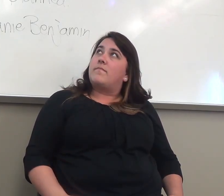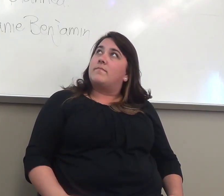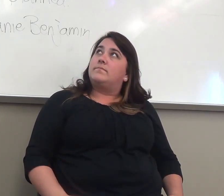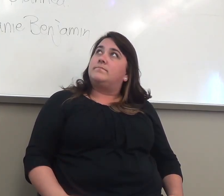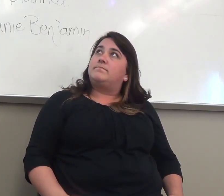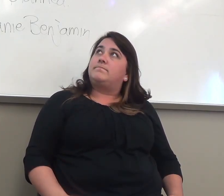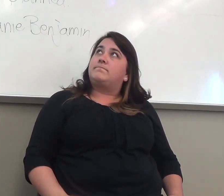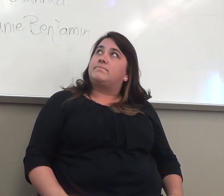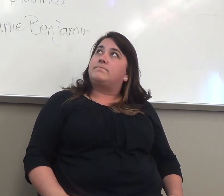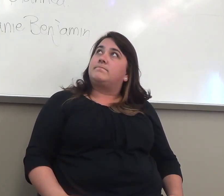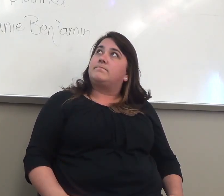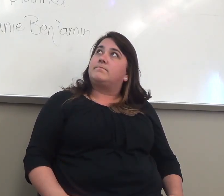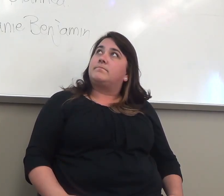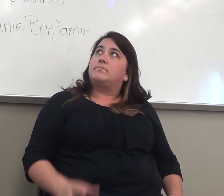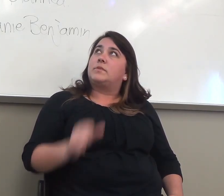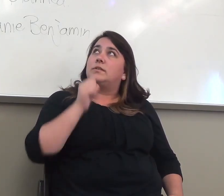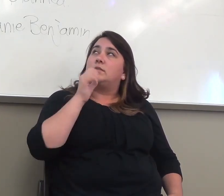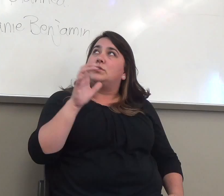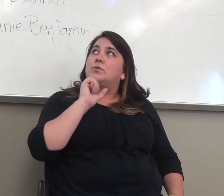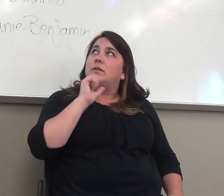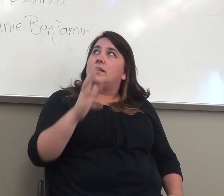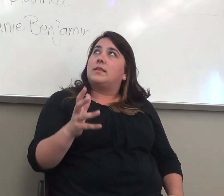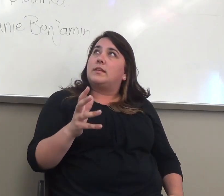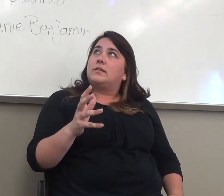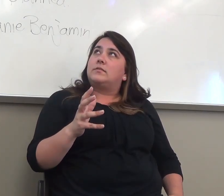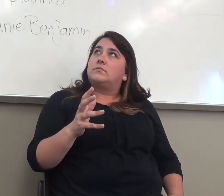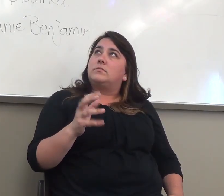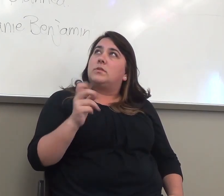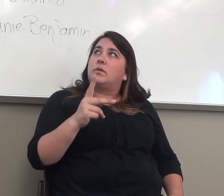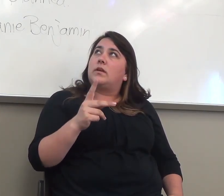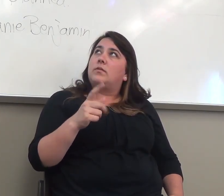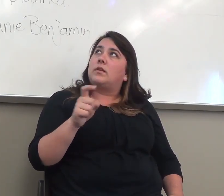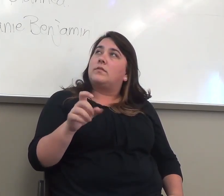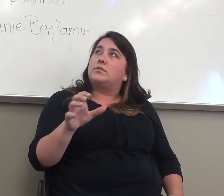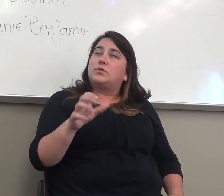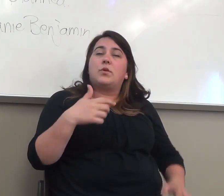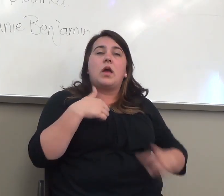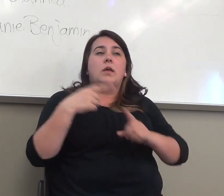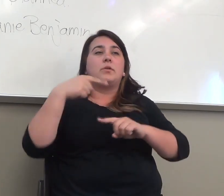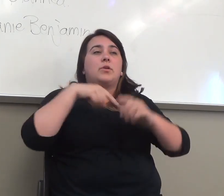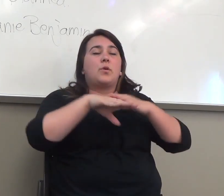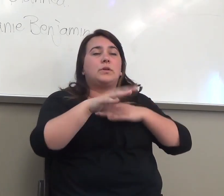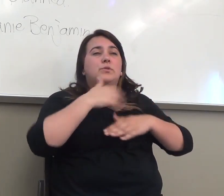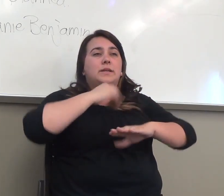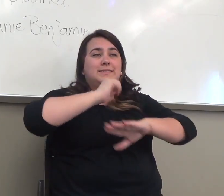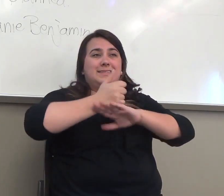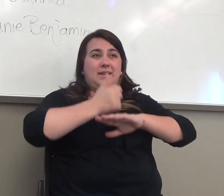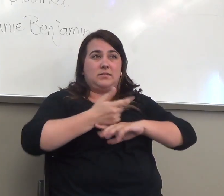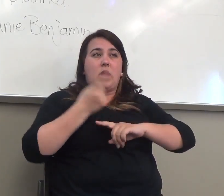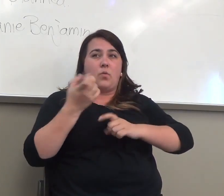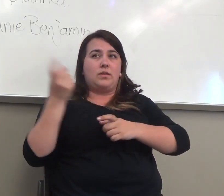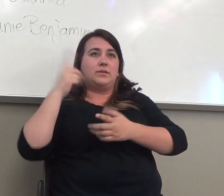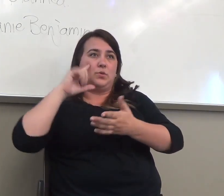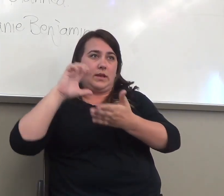Oops, it didn't do anything. Okay. Here's what I have to do. I'm going to go in here. I wanted it to catch it, and it's not.